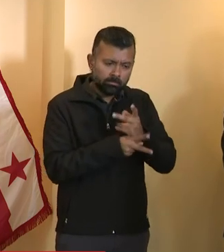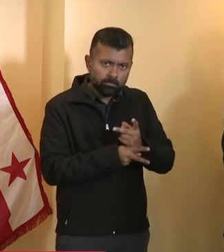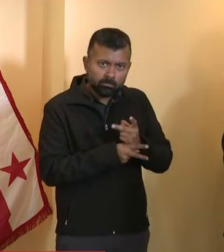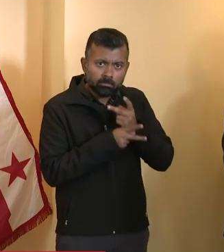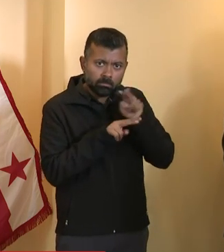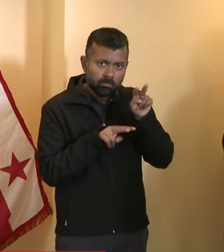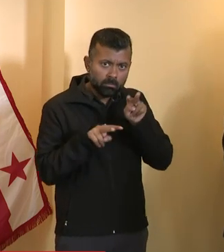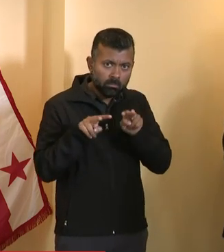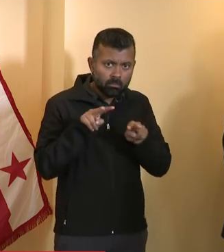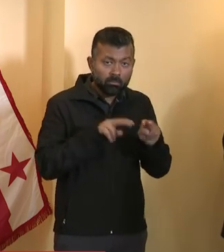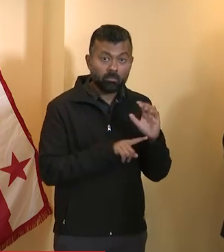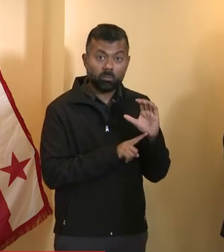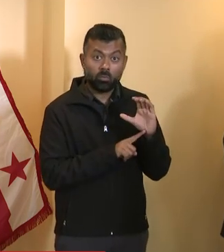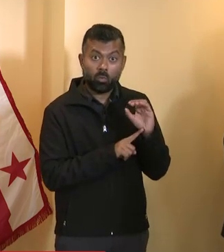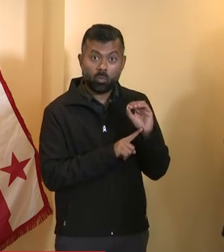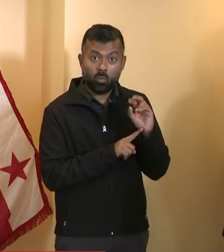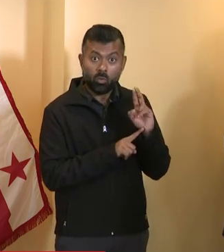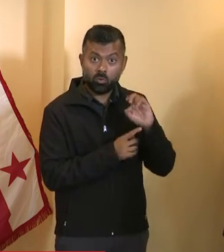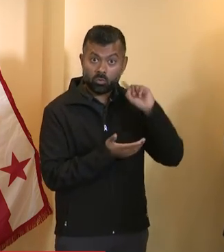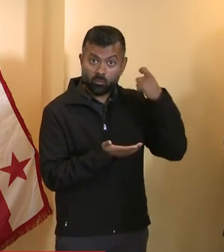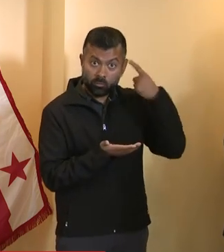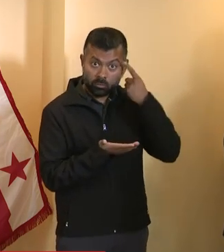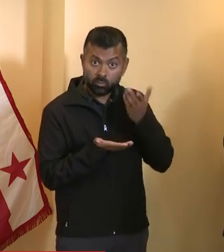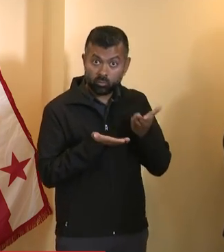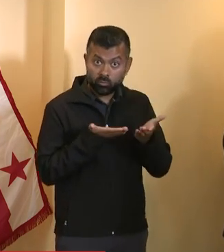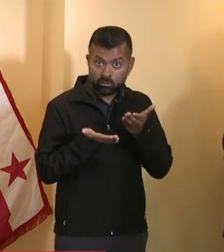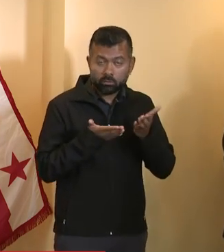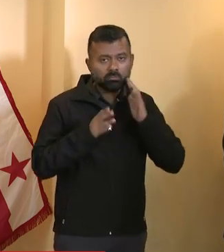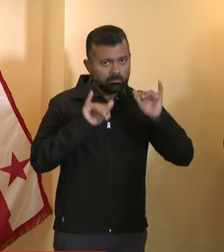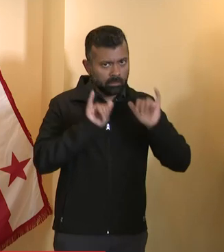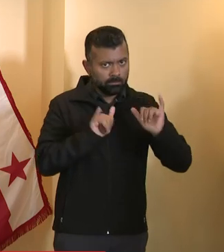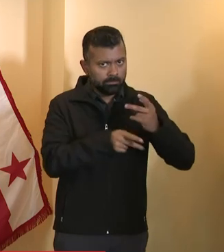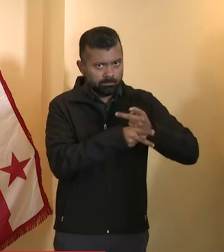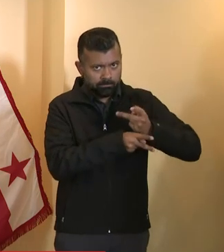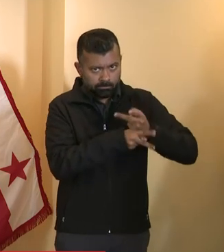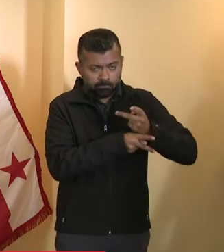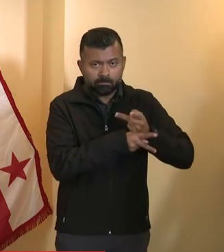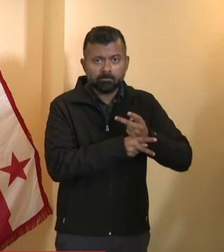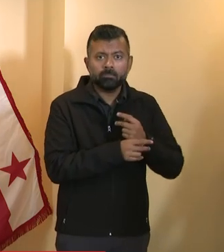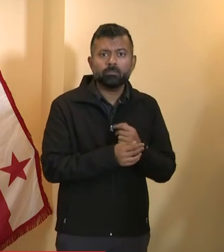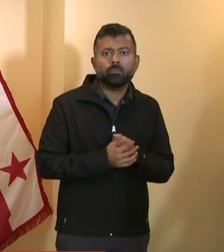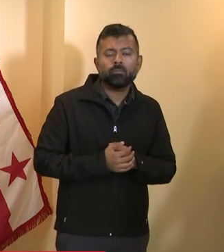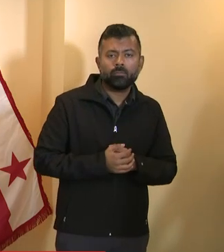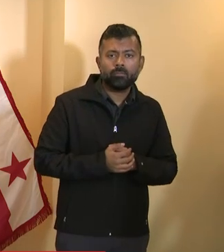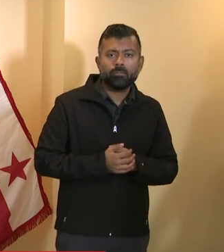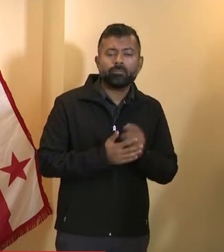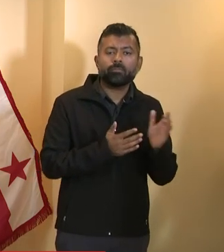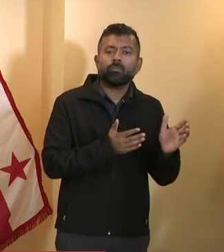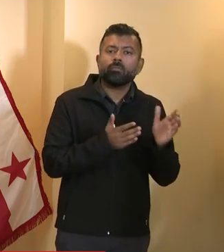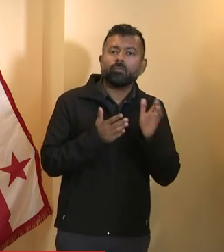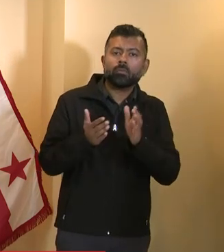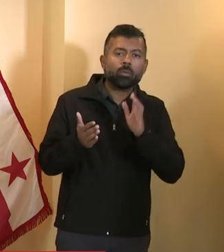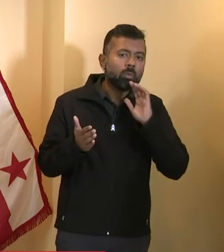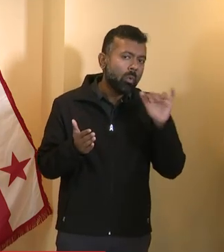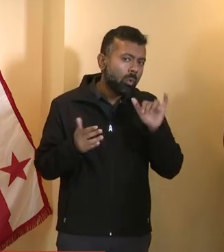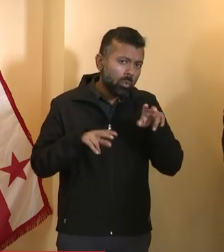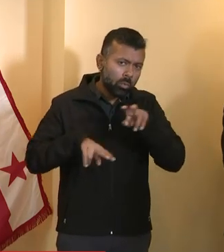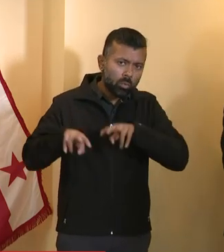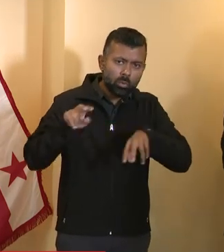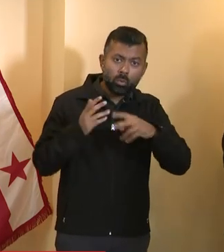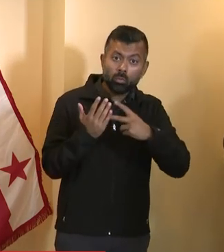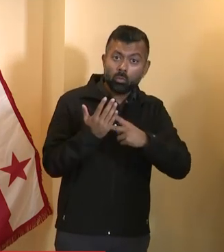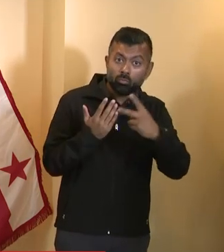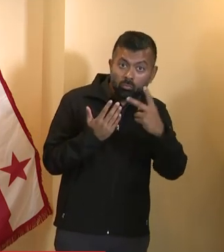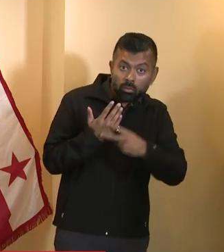We always start there, making sure the government does what it has to do. Then we look at the programs, and we have a lot of them in our